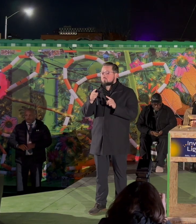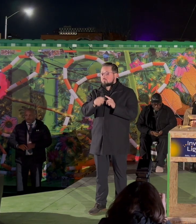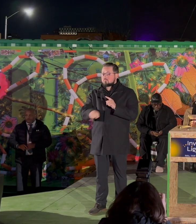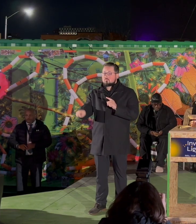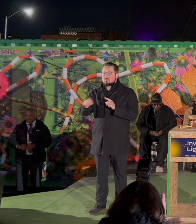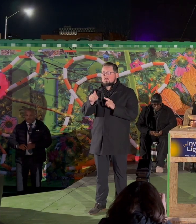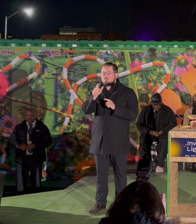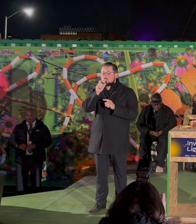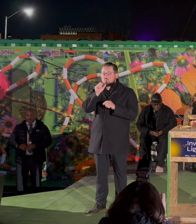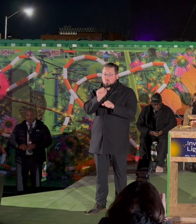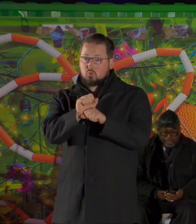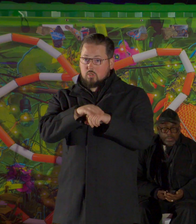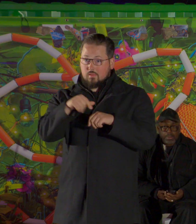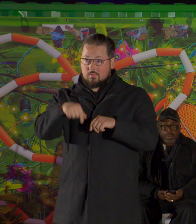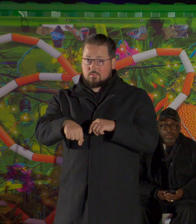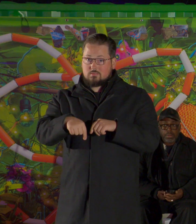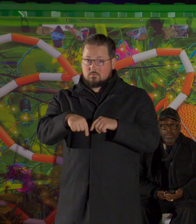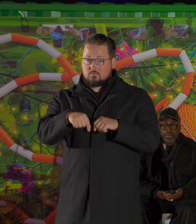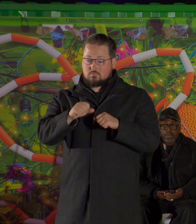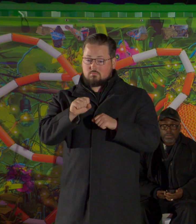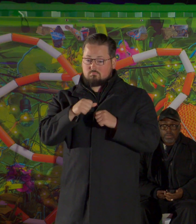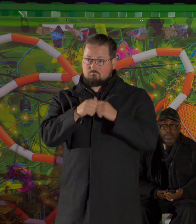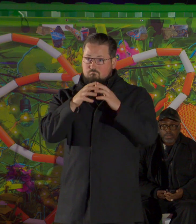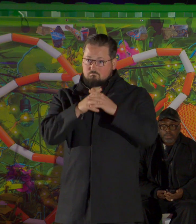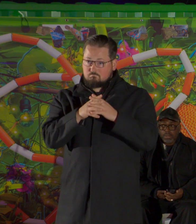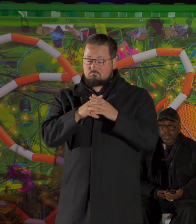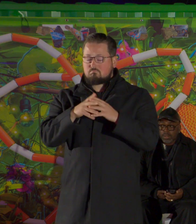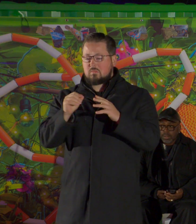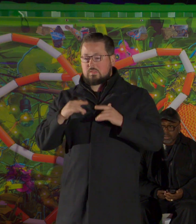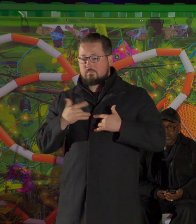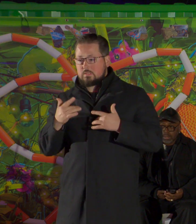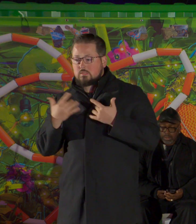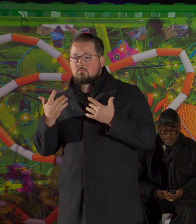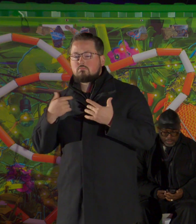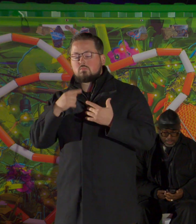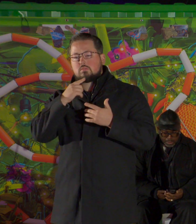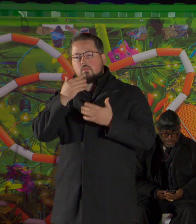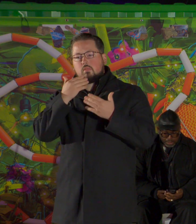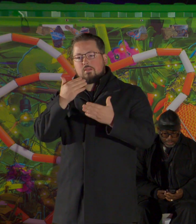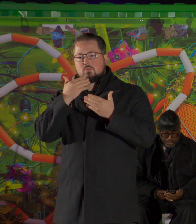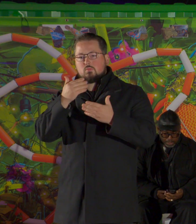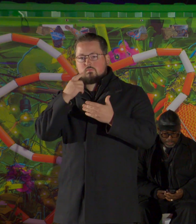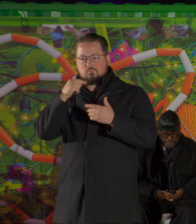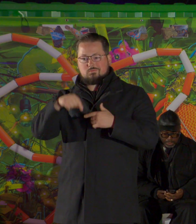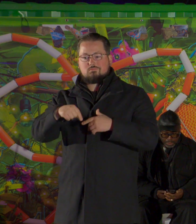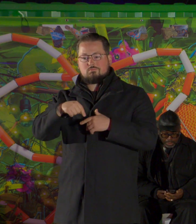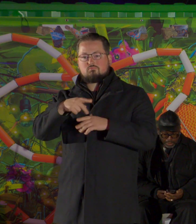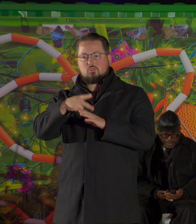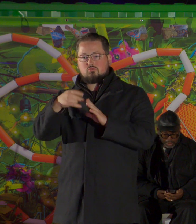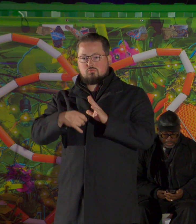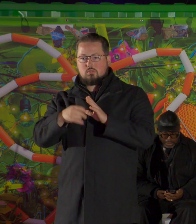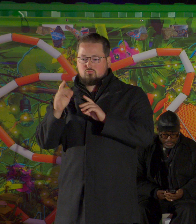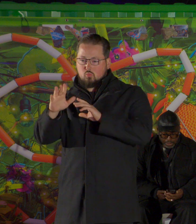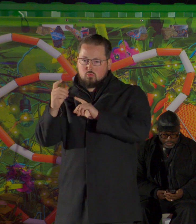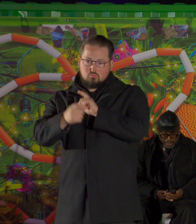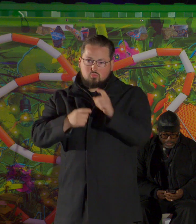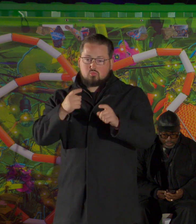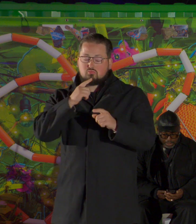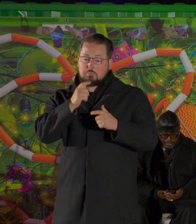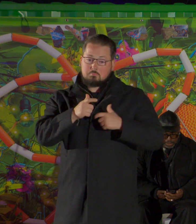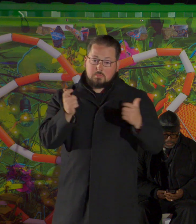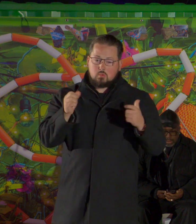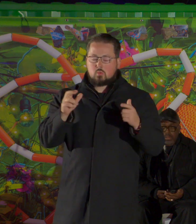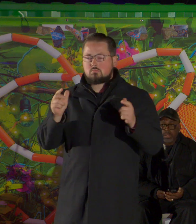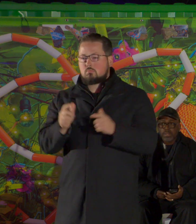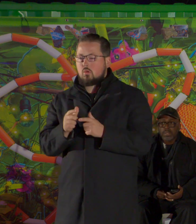who has worked on the Inviting Light site installations and events, thank you for your contributions to this project, large and small. You have my